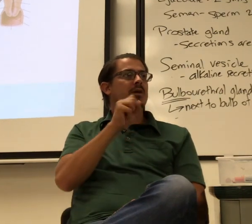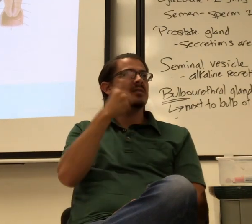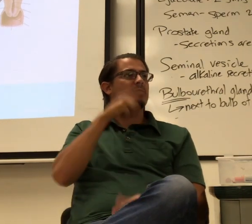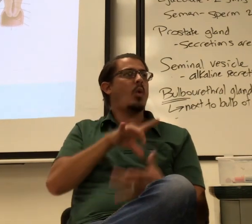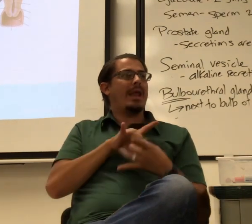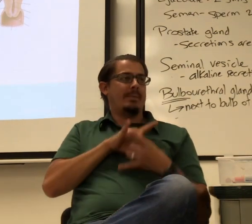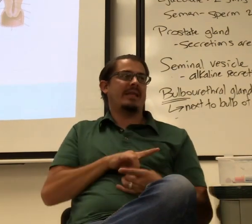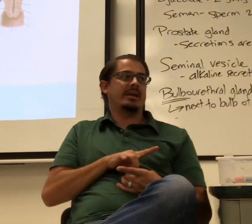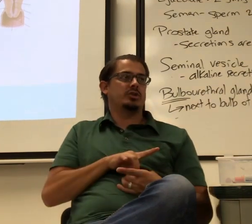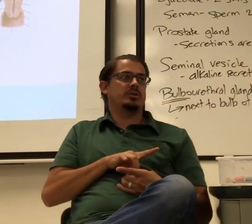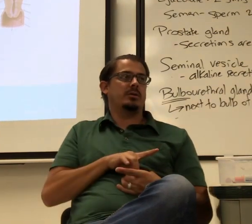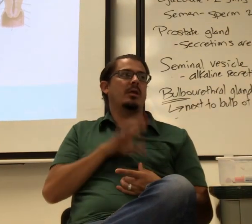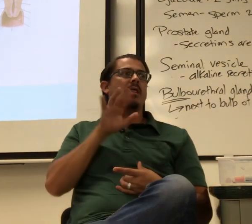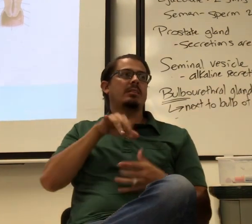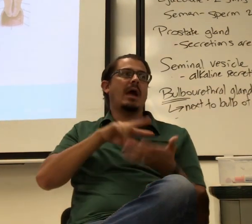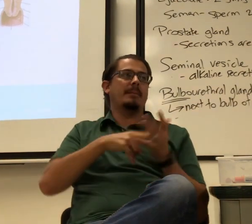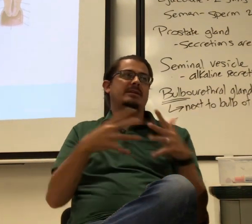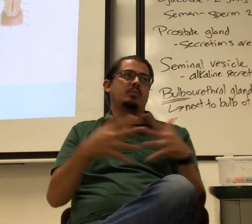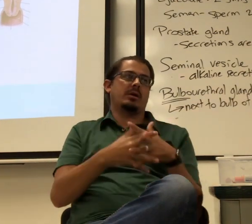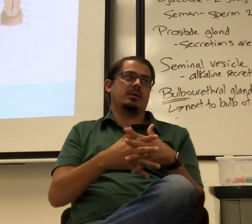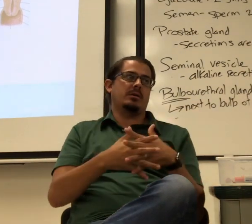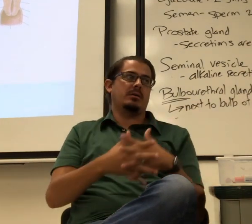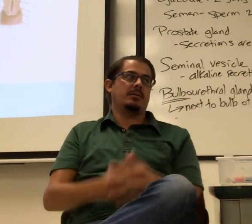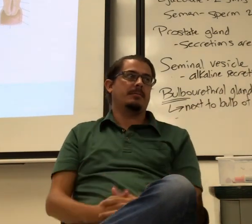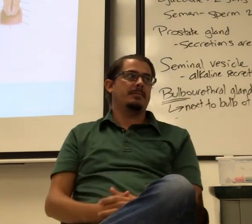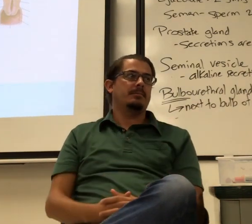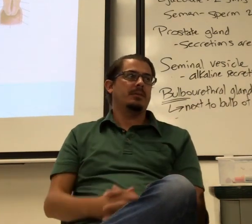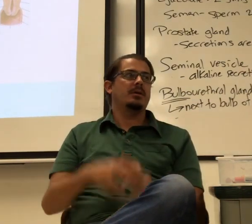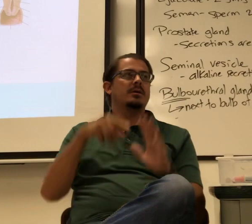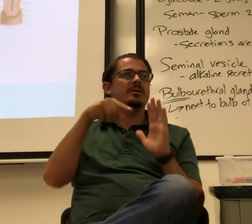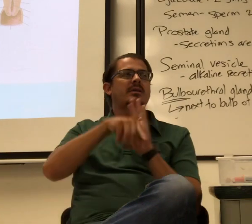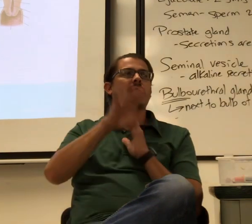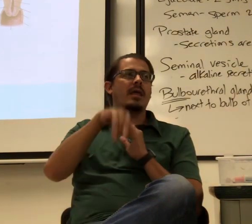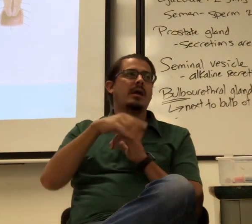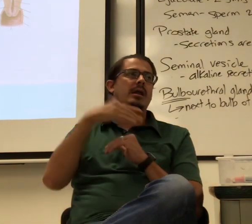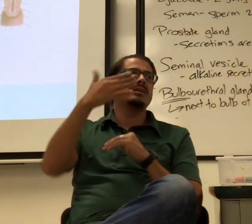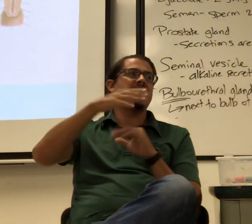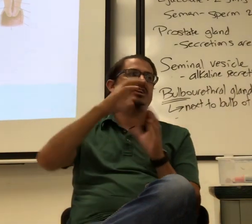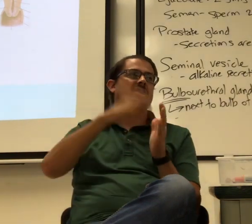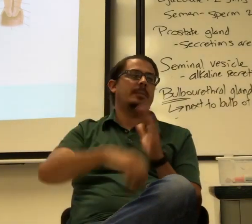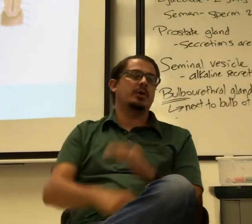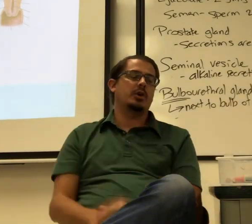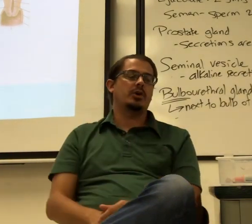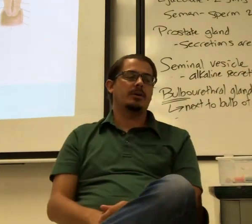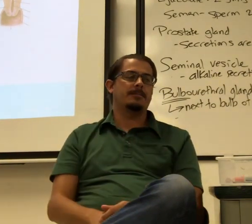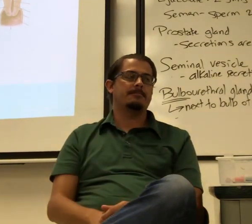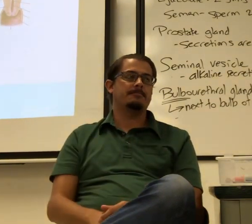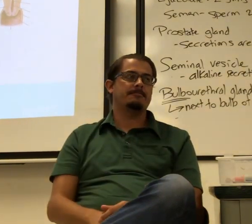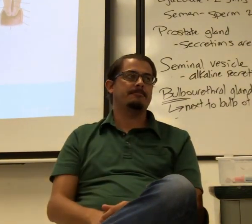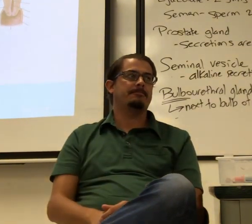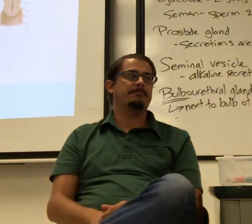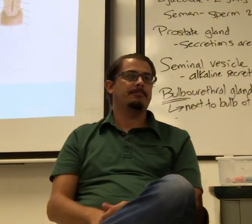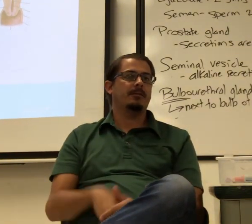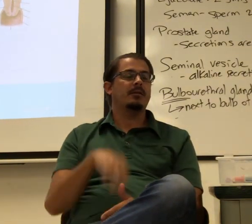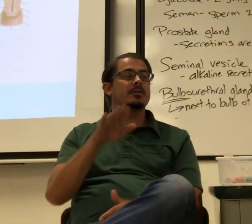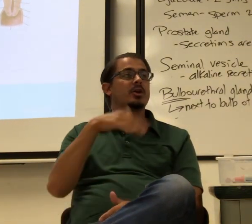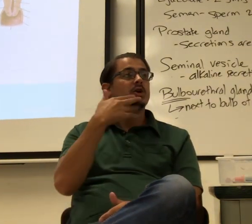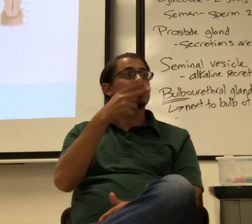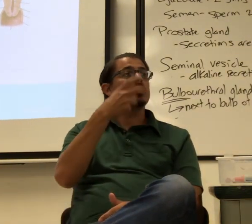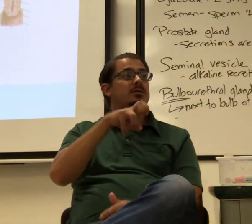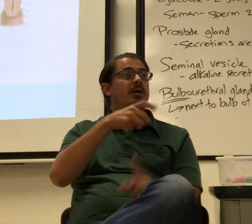pretty much pregnancy. So the details of that are in the next chapter, but this is a good transition